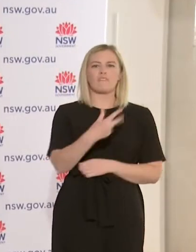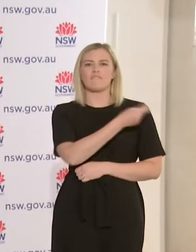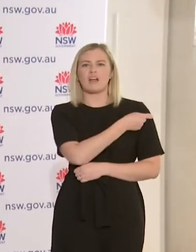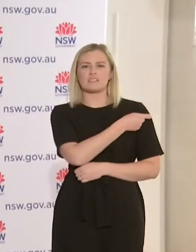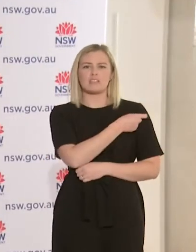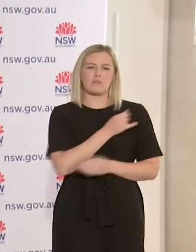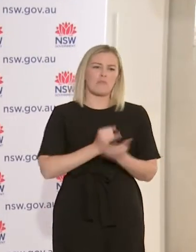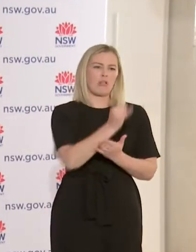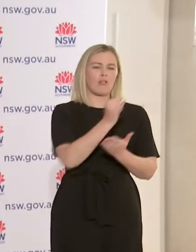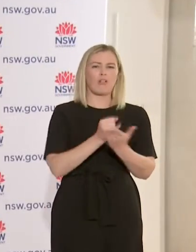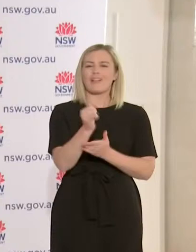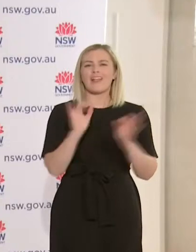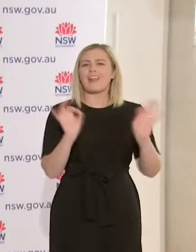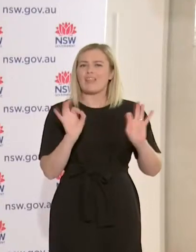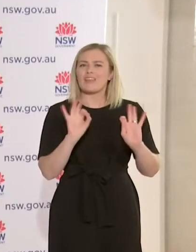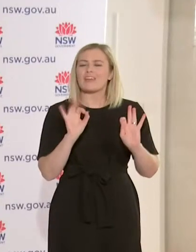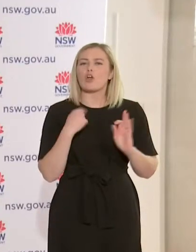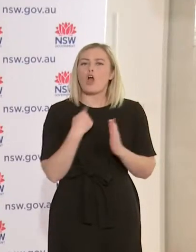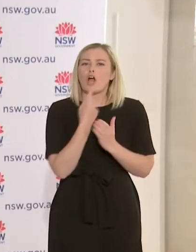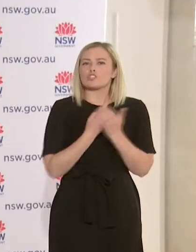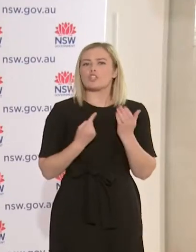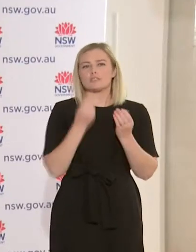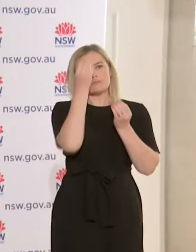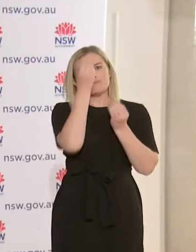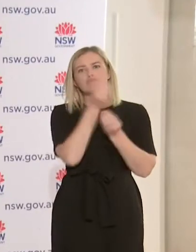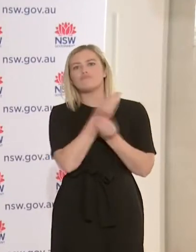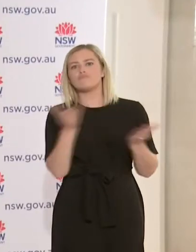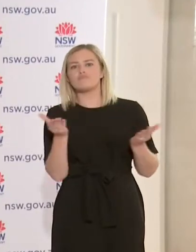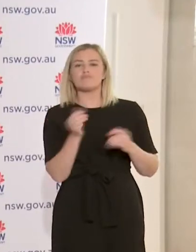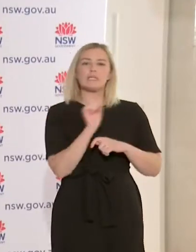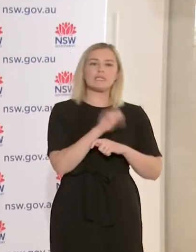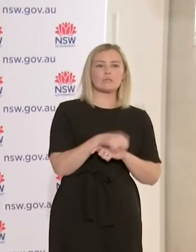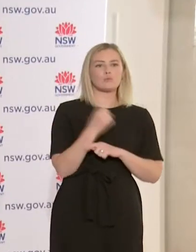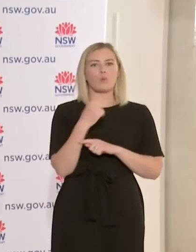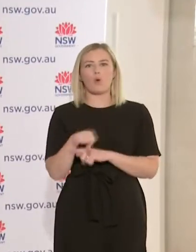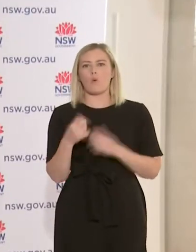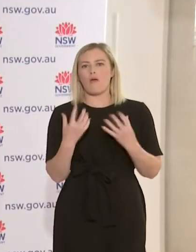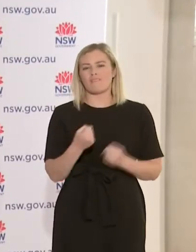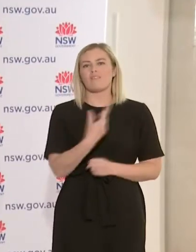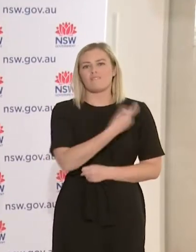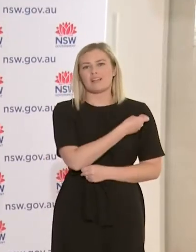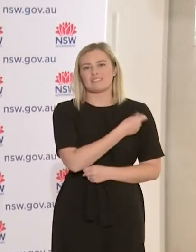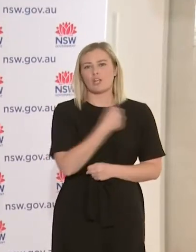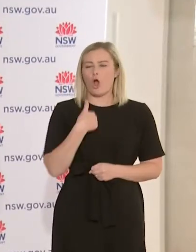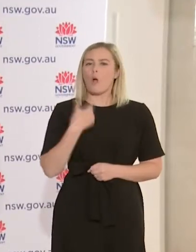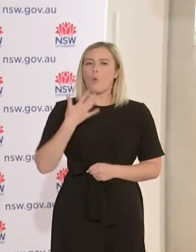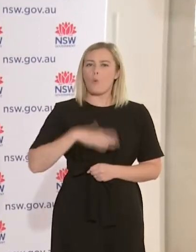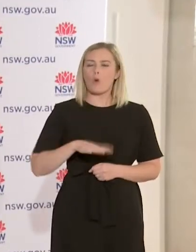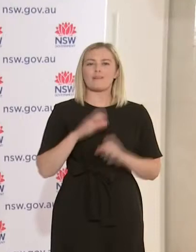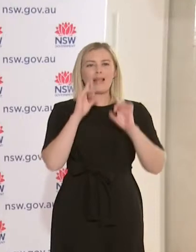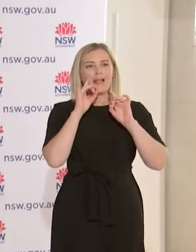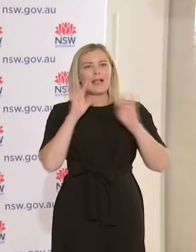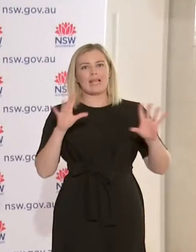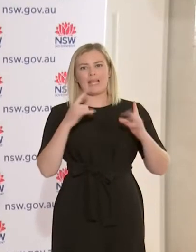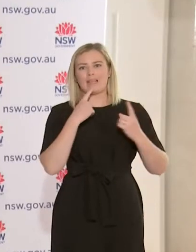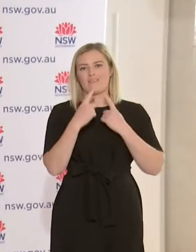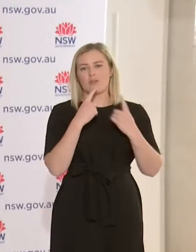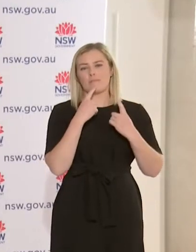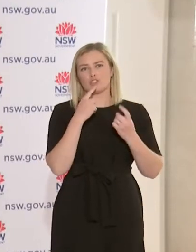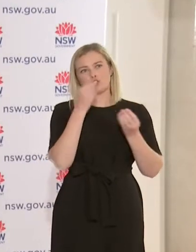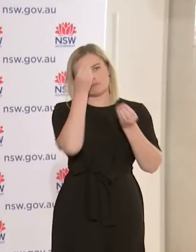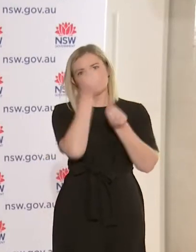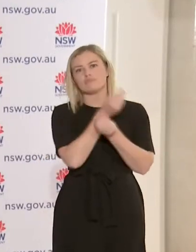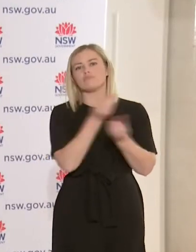whether those things. So I don't want to make it about those individuals, but for transparency, I think it's really important that we provide